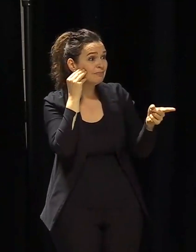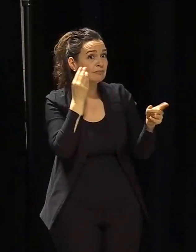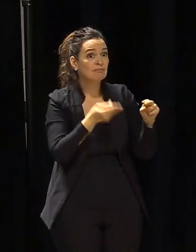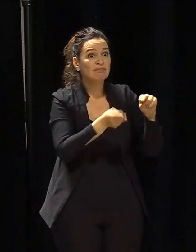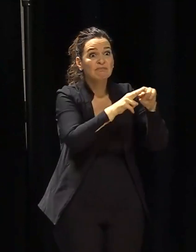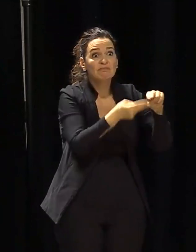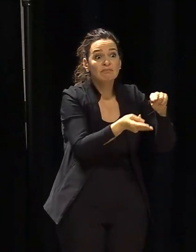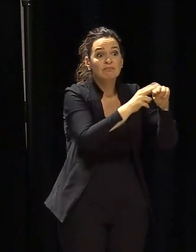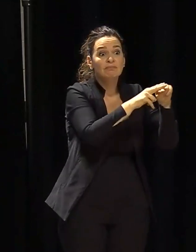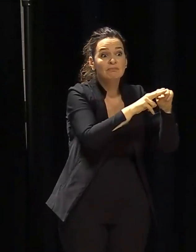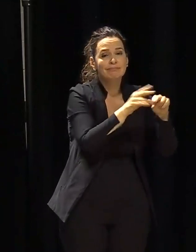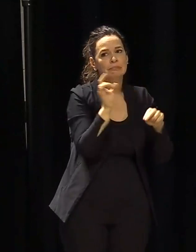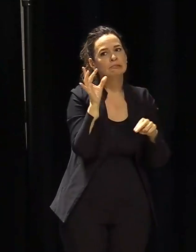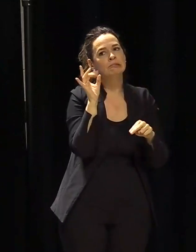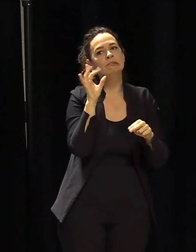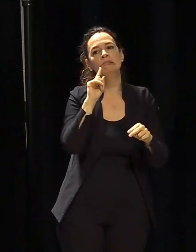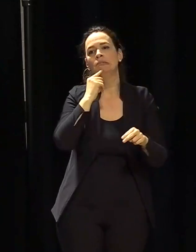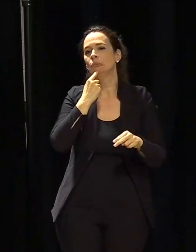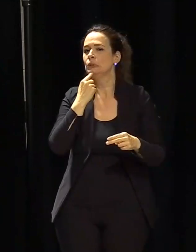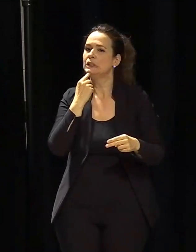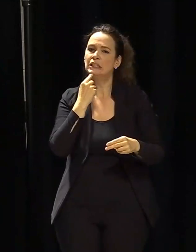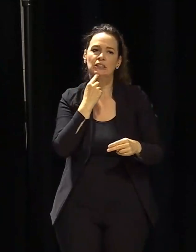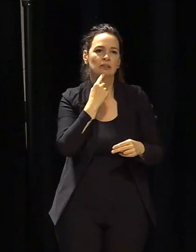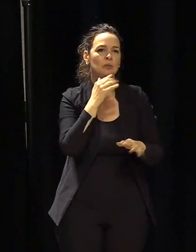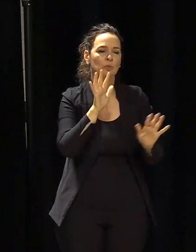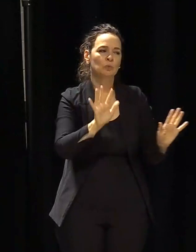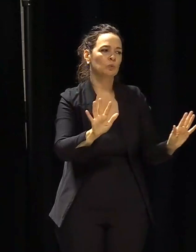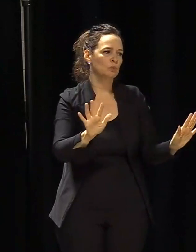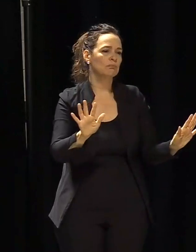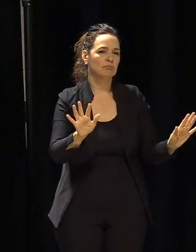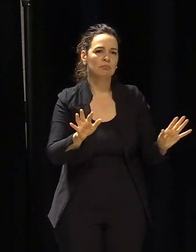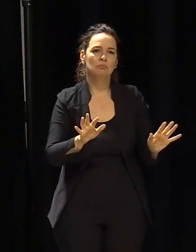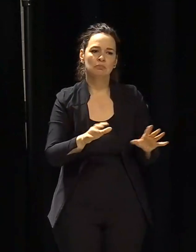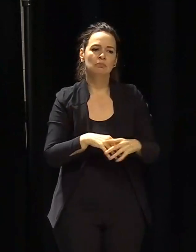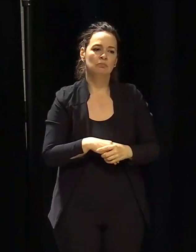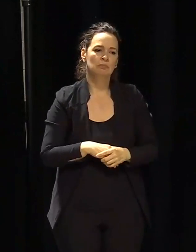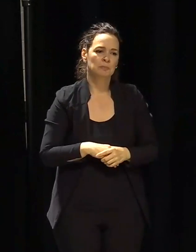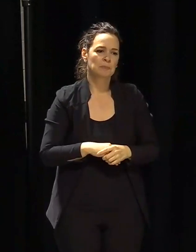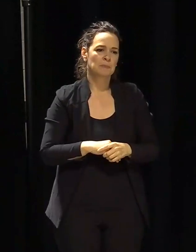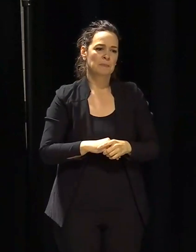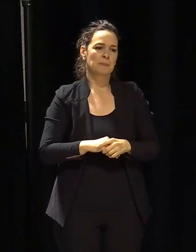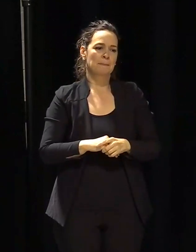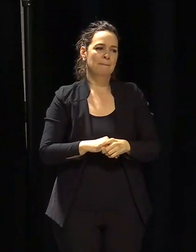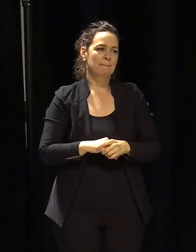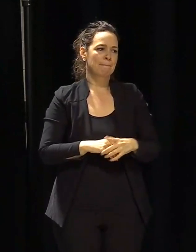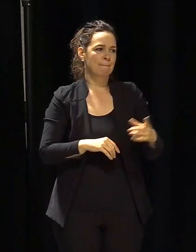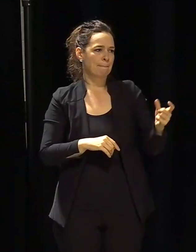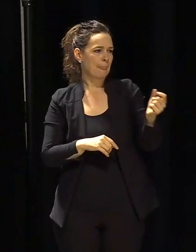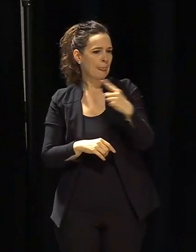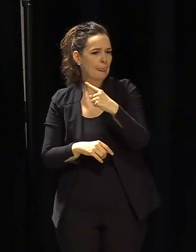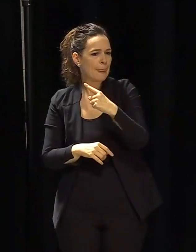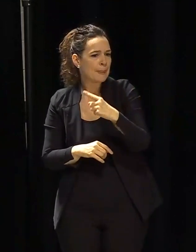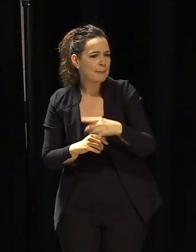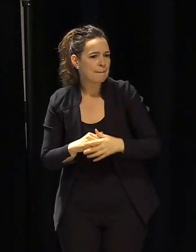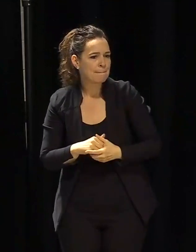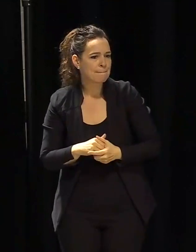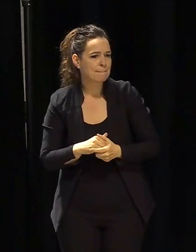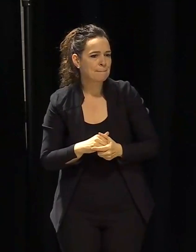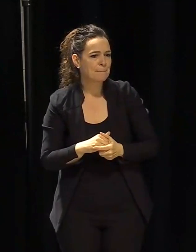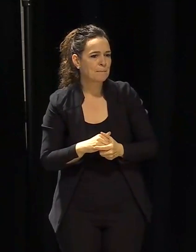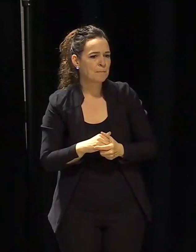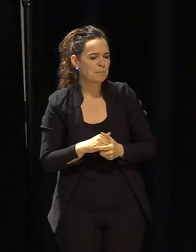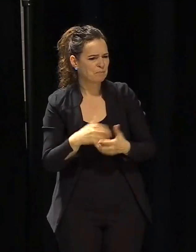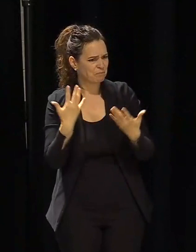are turning into hospitalizations, and they're in it for a real fight. Ryan, you talk to the hospitals pretty